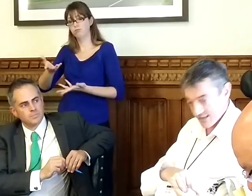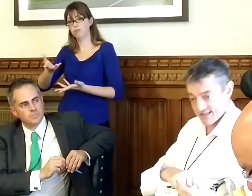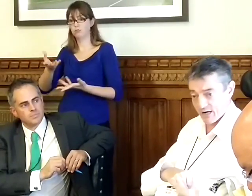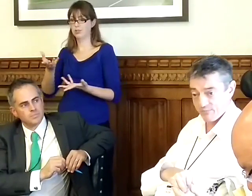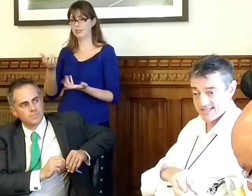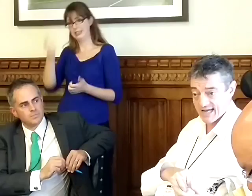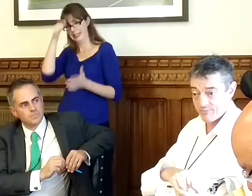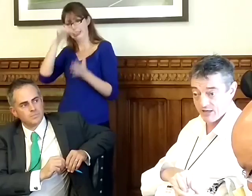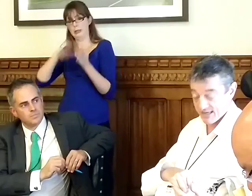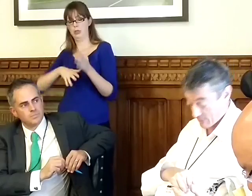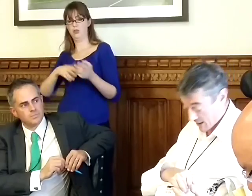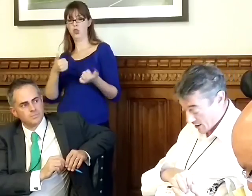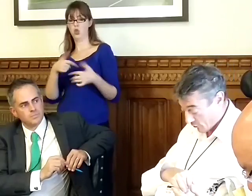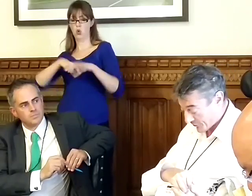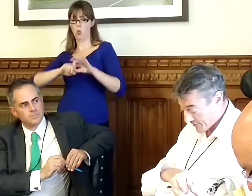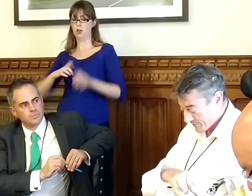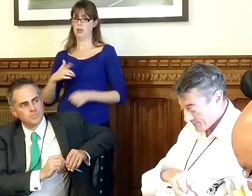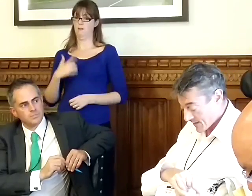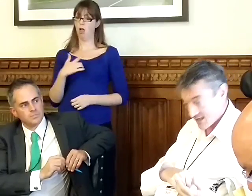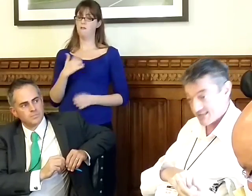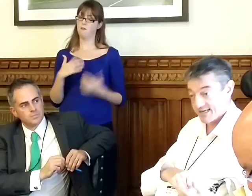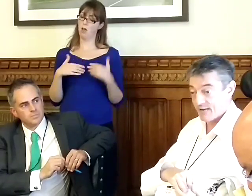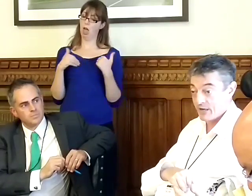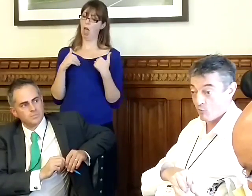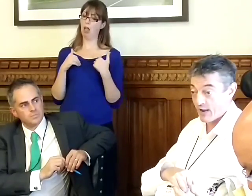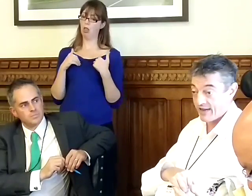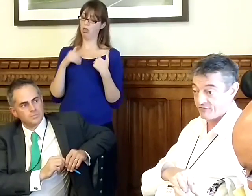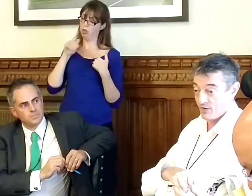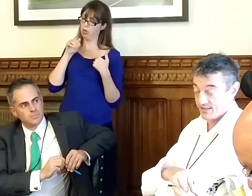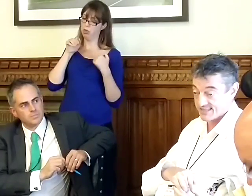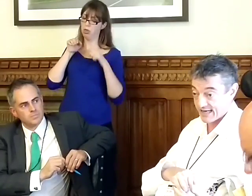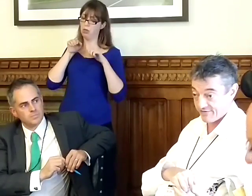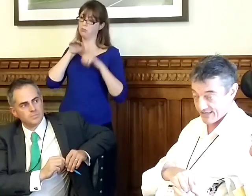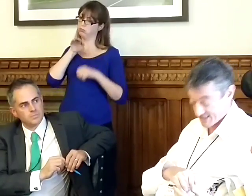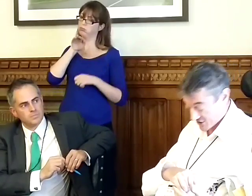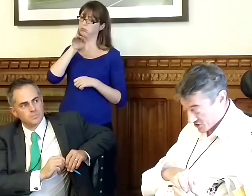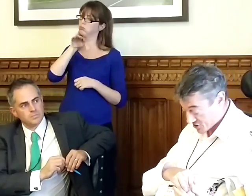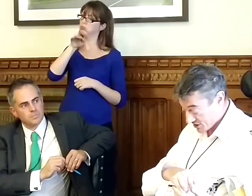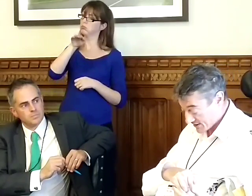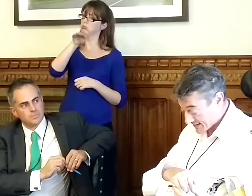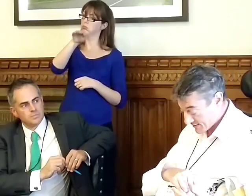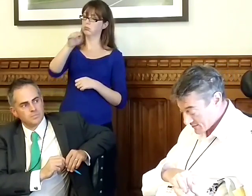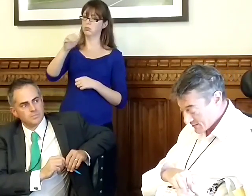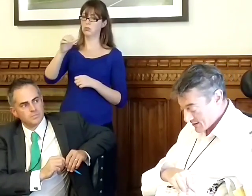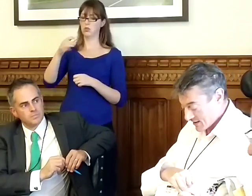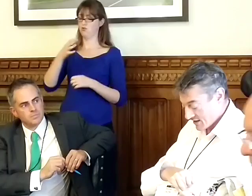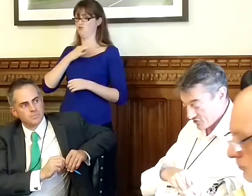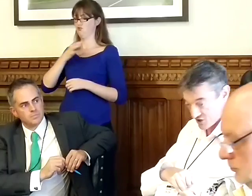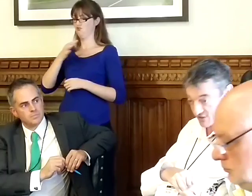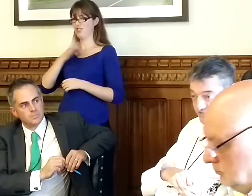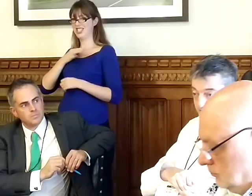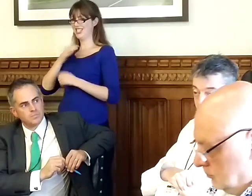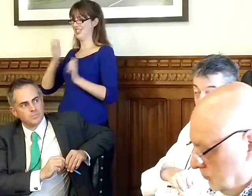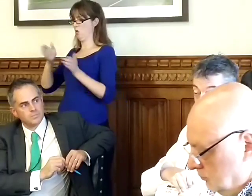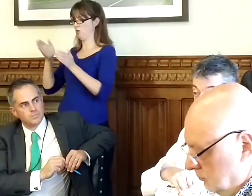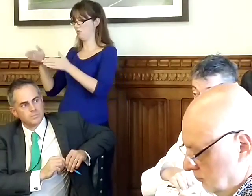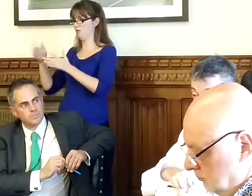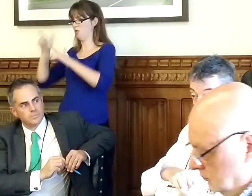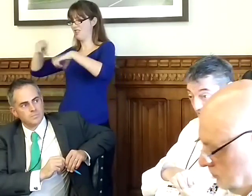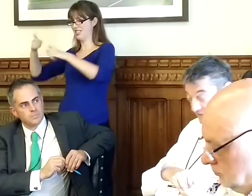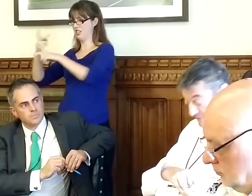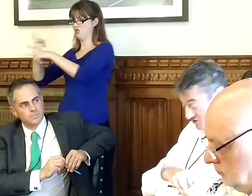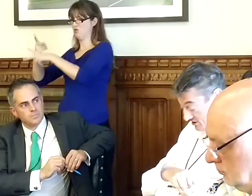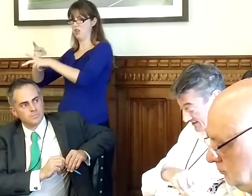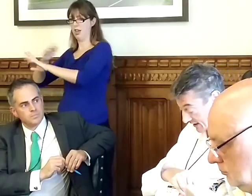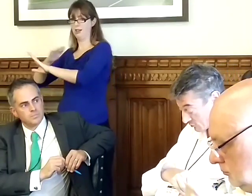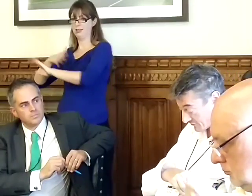life. It's helped me stabilise my health. It's kept me away from unsafe institutions, reduced the amount